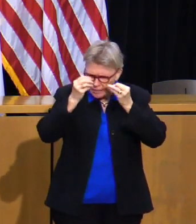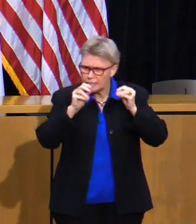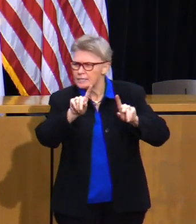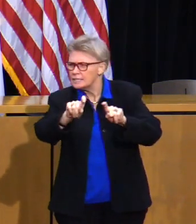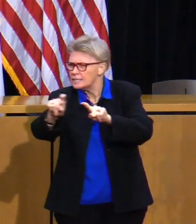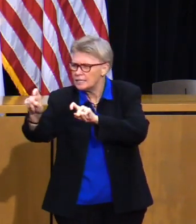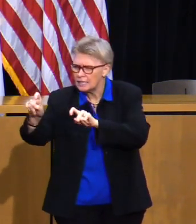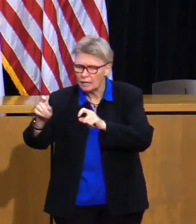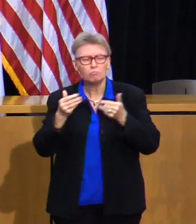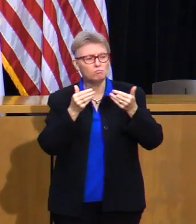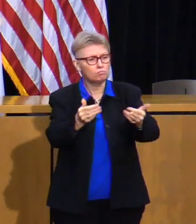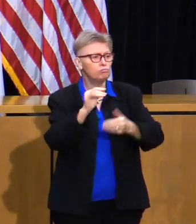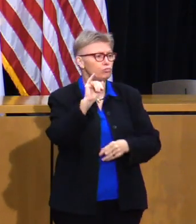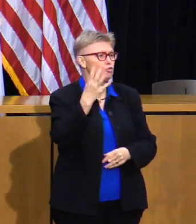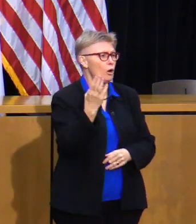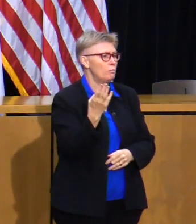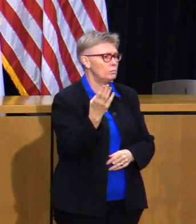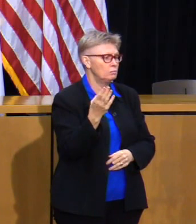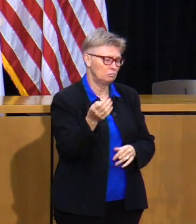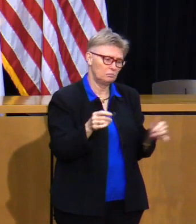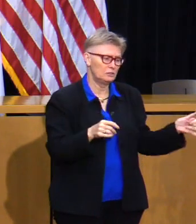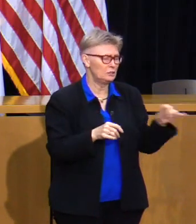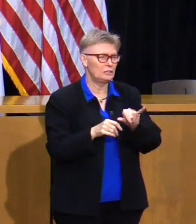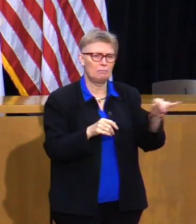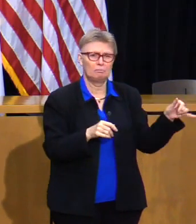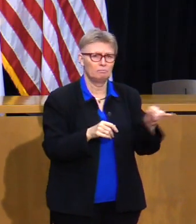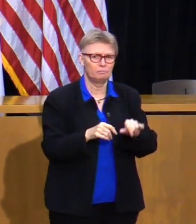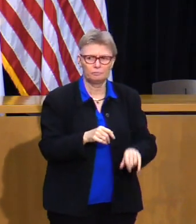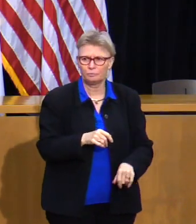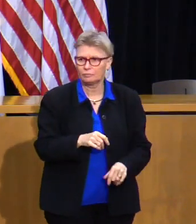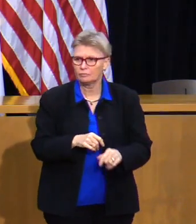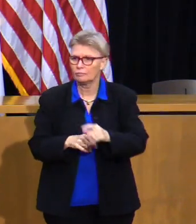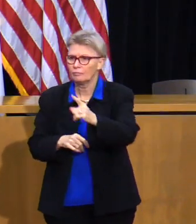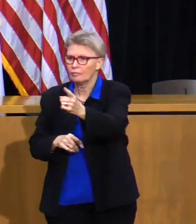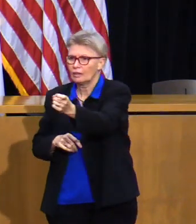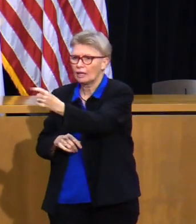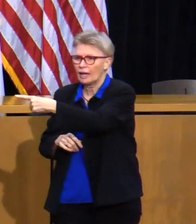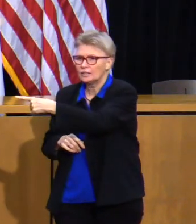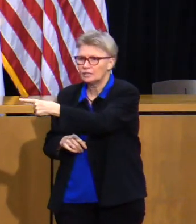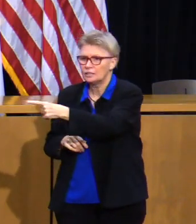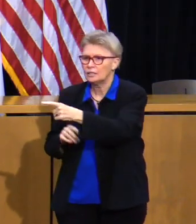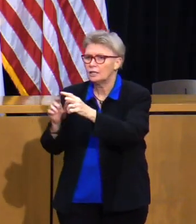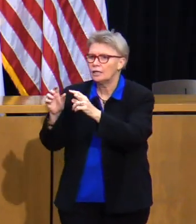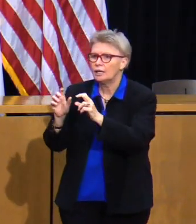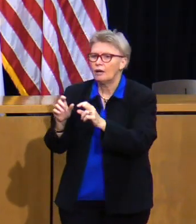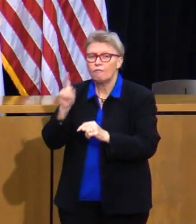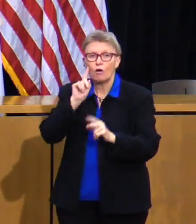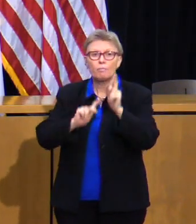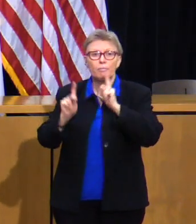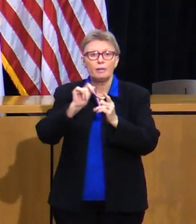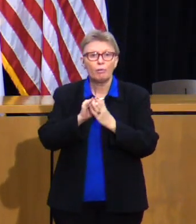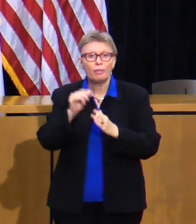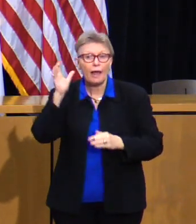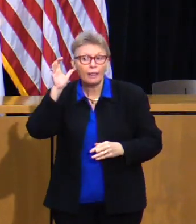and you just do your job. Can you share something in Spanish for us from your side?